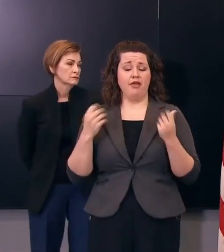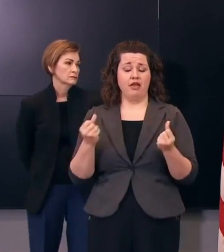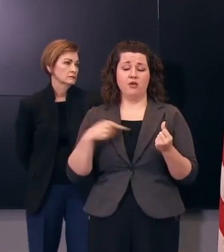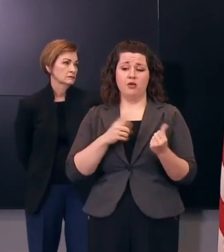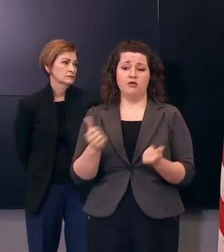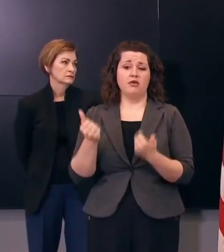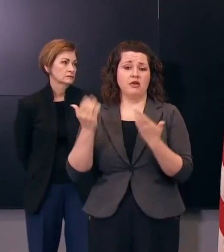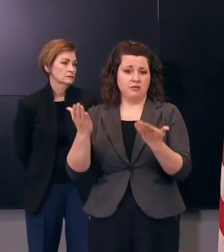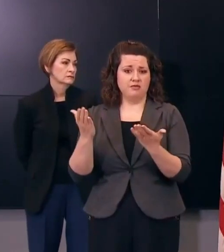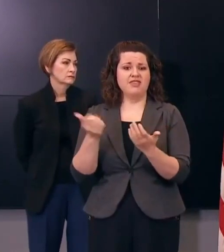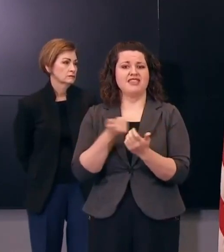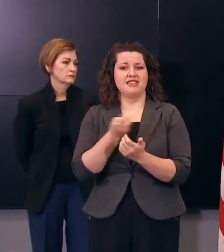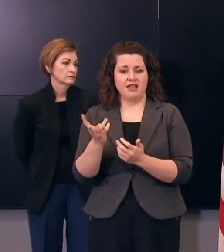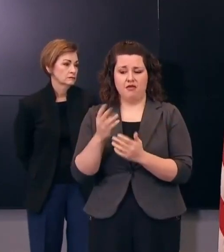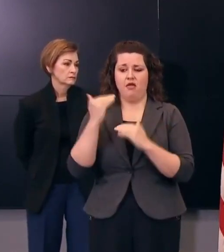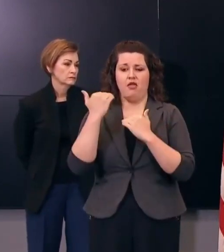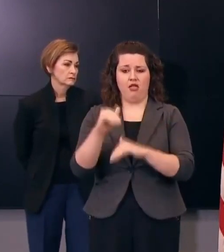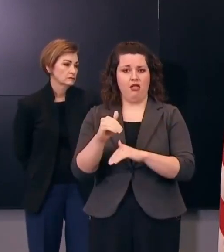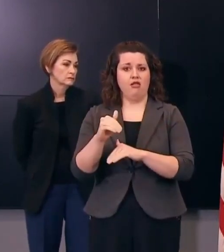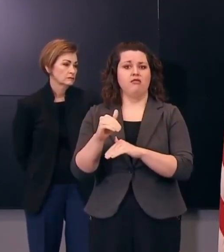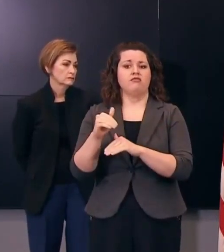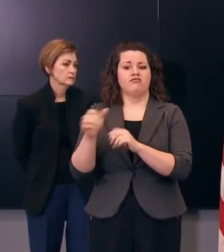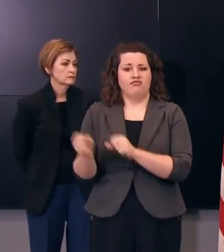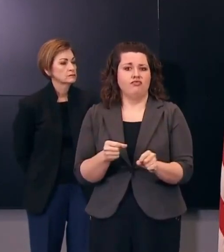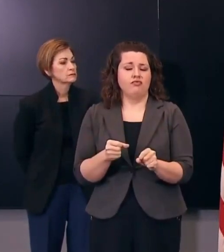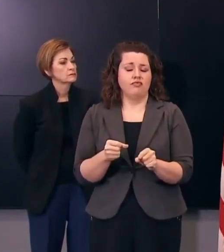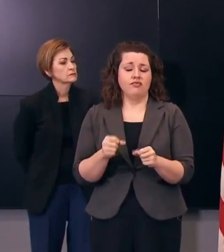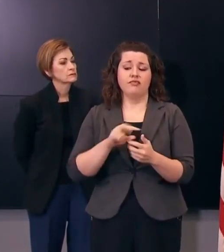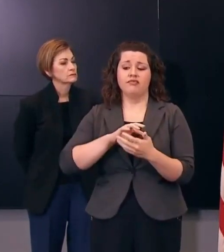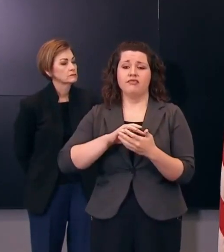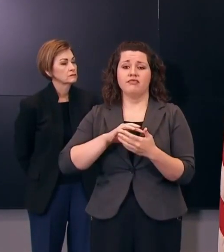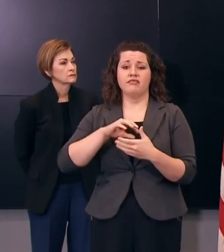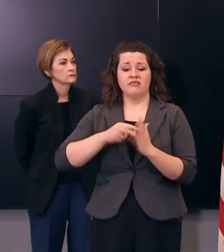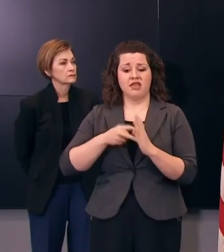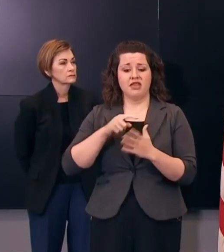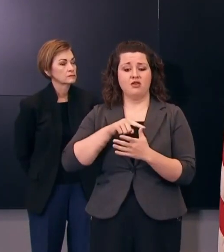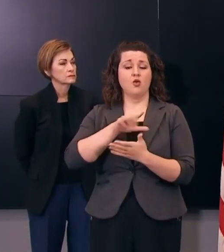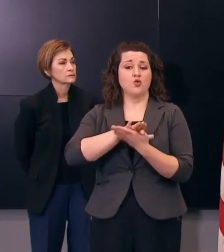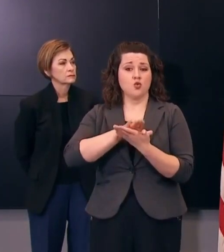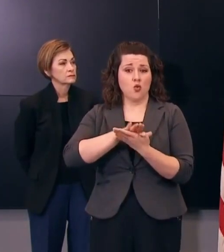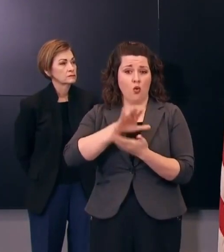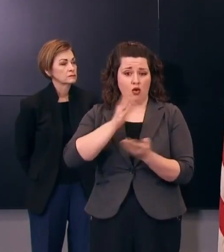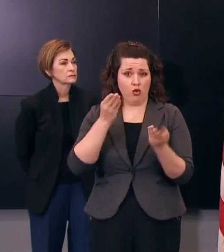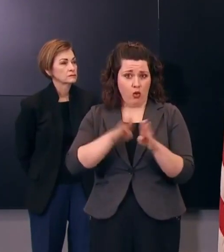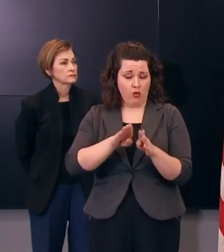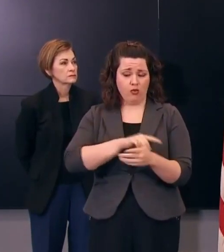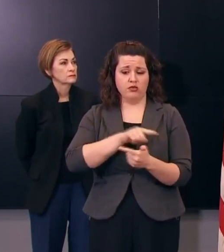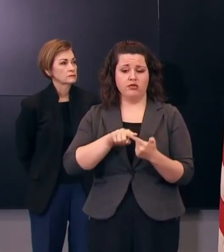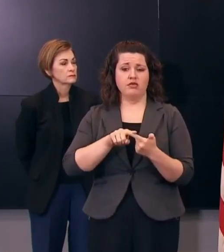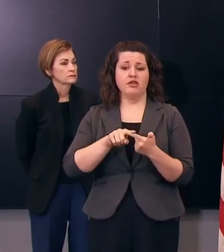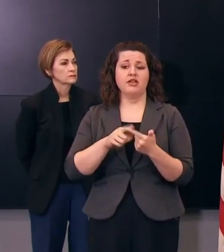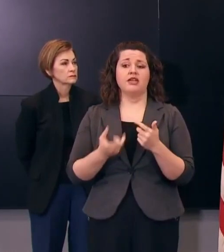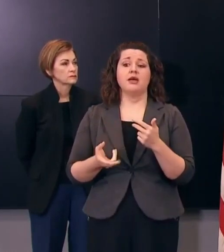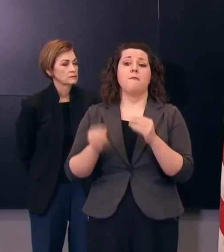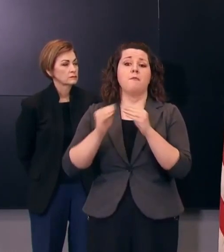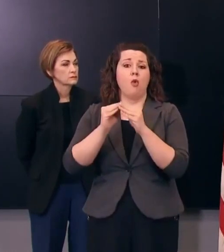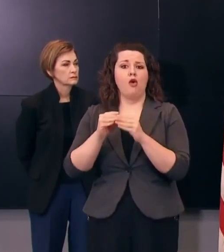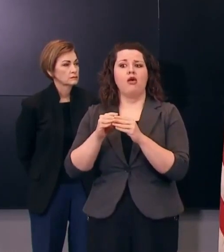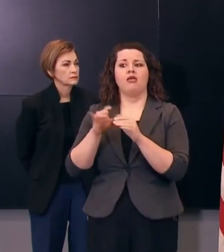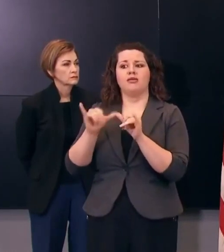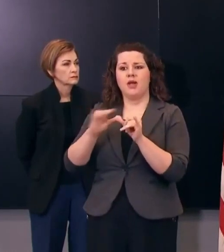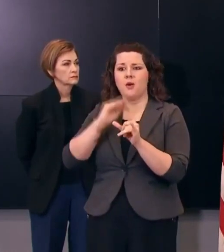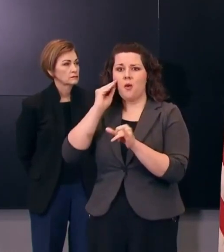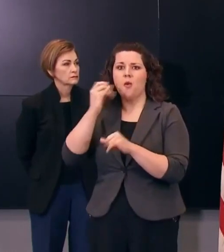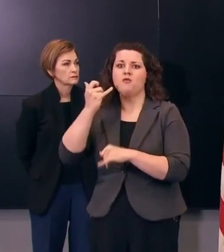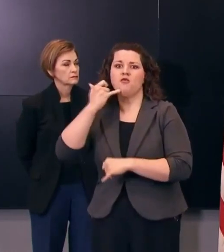recommended a number of mitigation measures. These include school closures, increased teleworking and